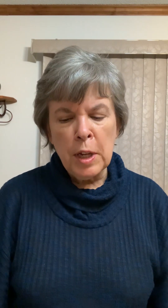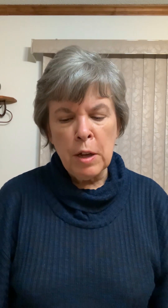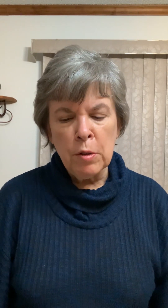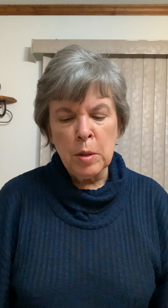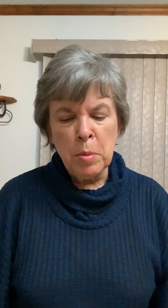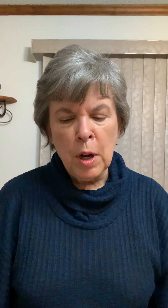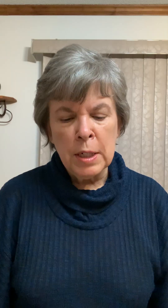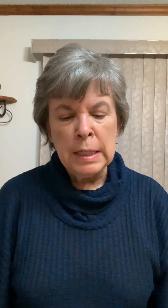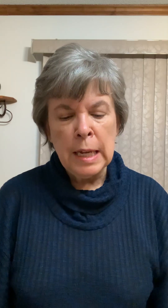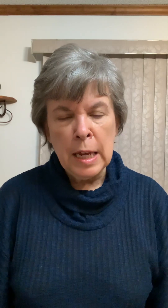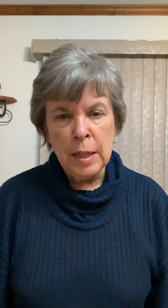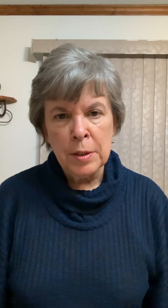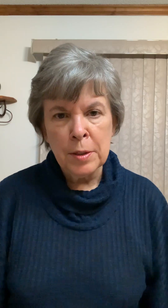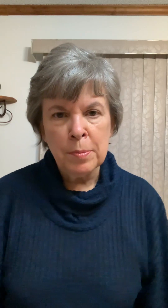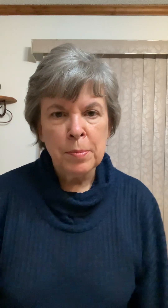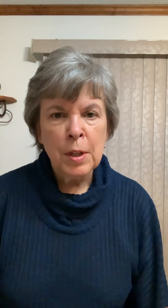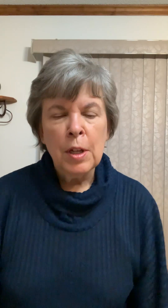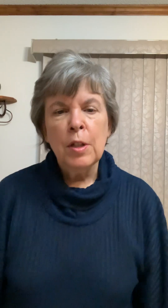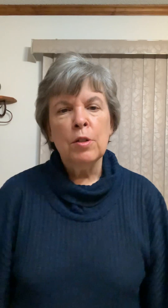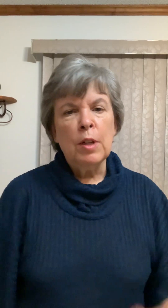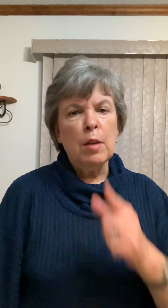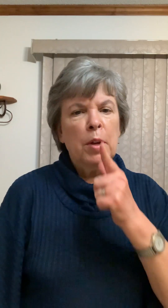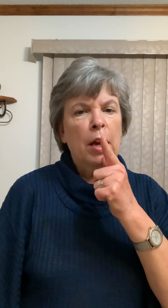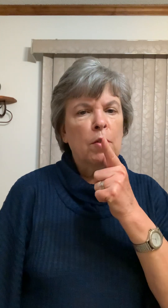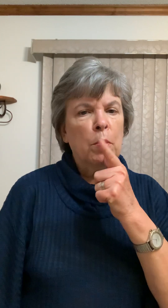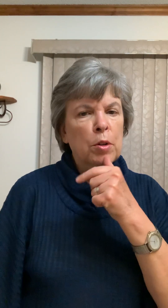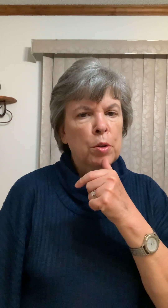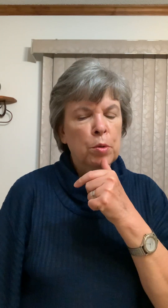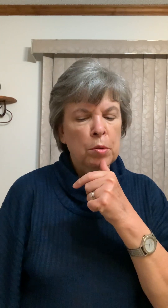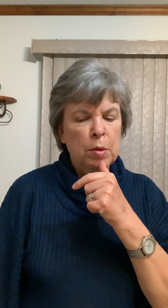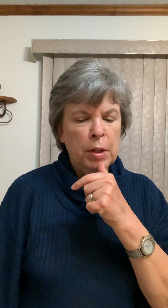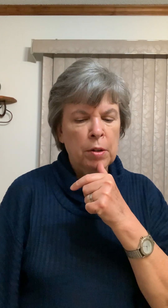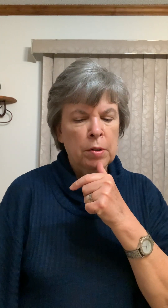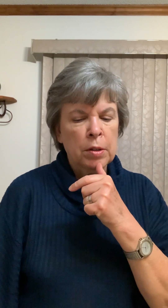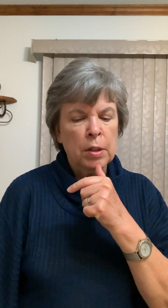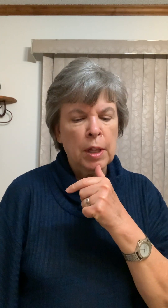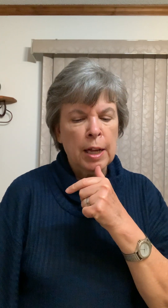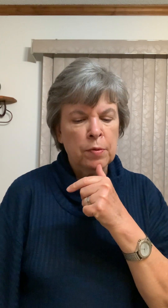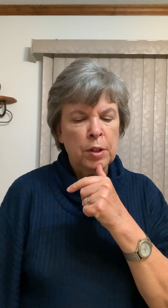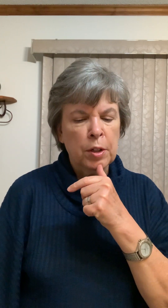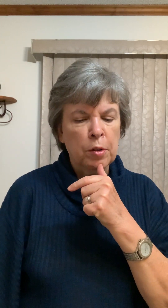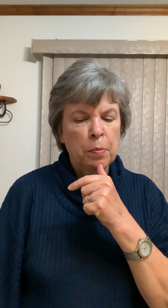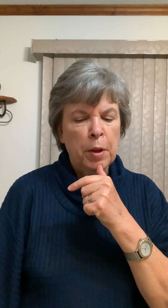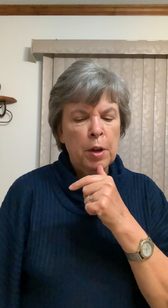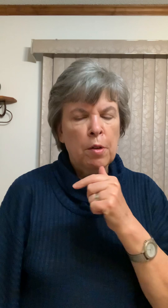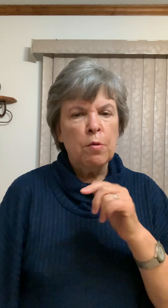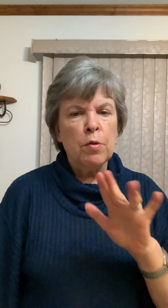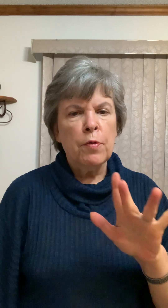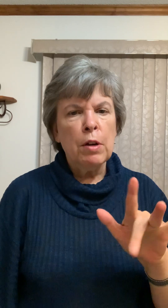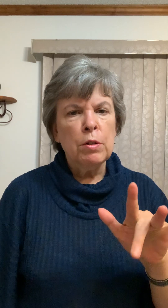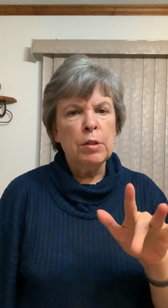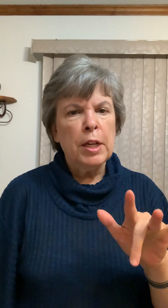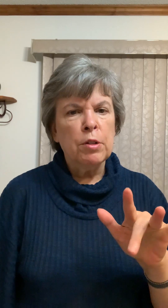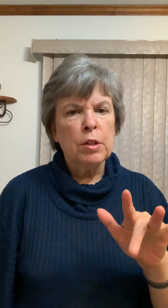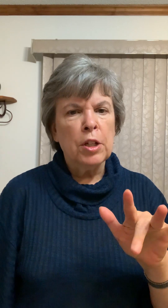nails upon his hands? So again, we have our word who that we learned in the last video. For felt, you take your